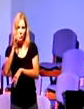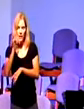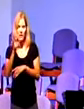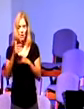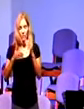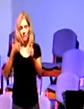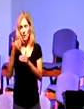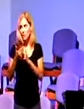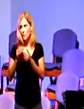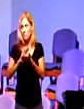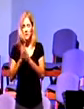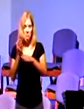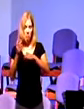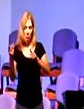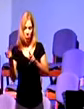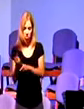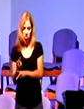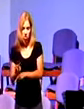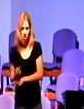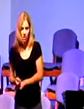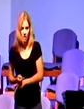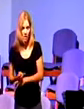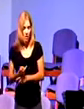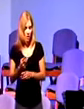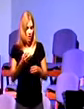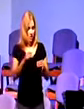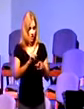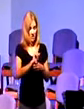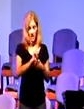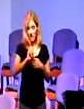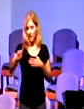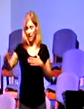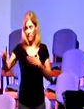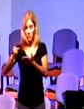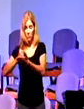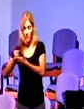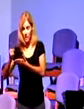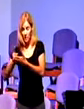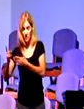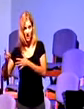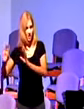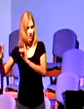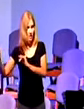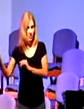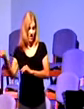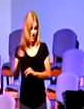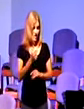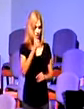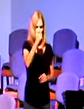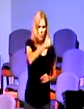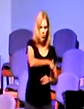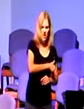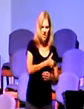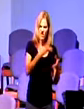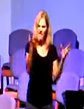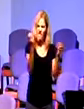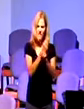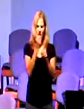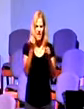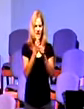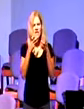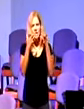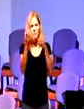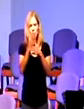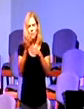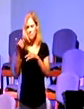the years, it got a lot worse. She used to leave for weeks at a time, and when she was home, she was extremely drunk, and there was a lot of fighting and yelling between